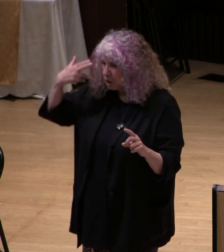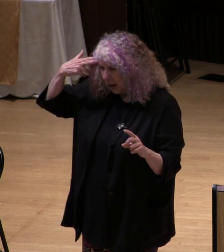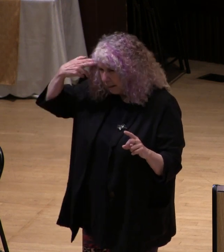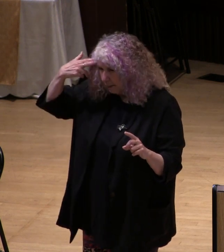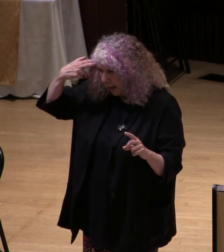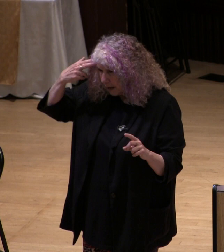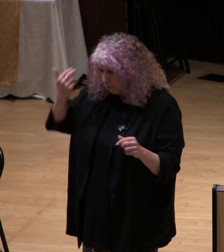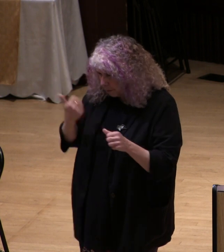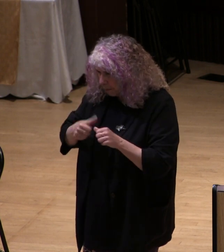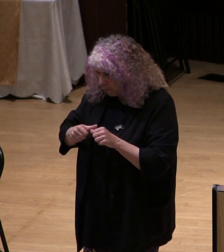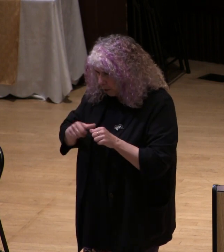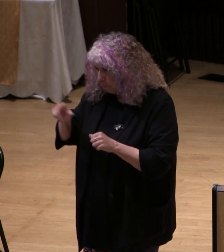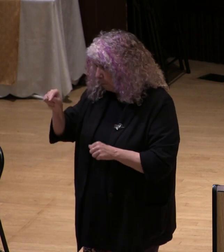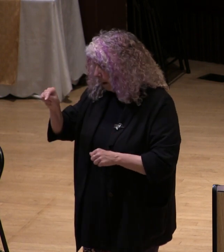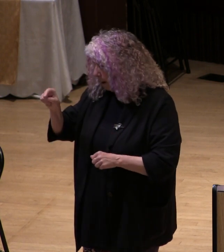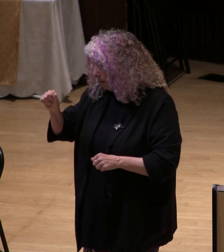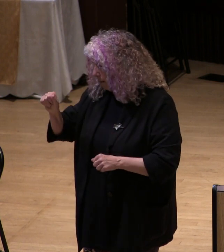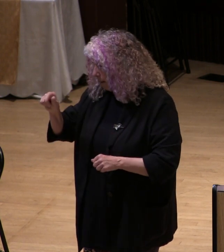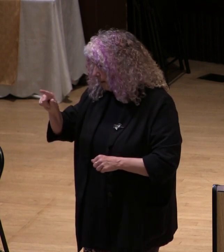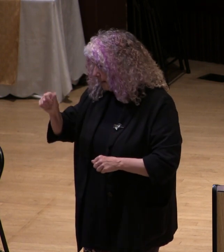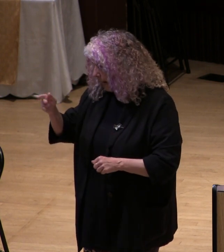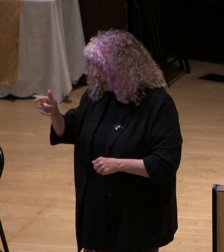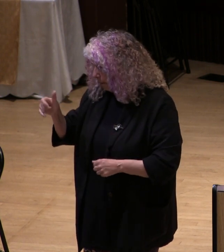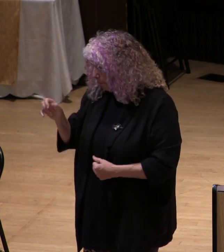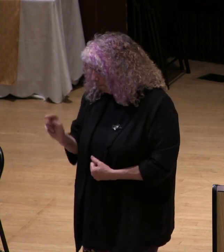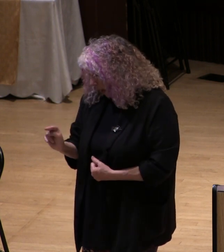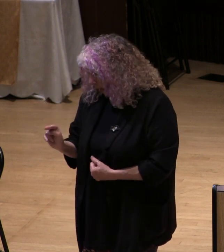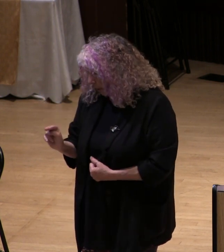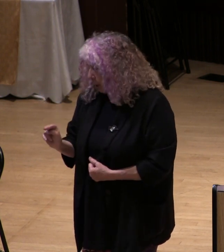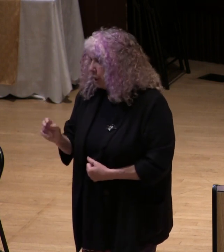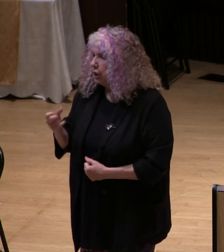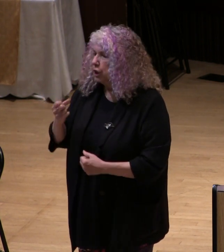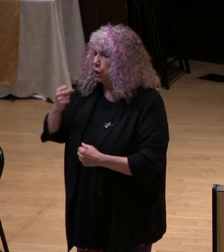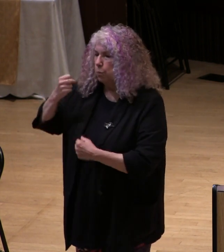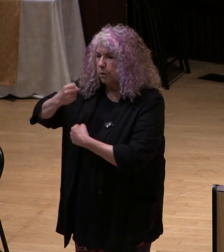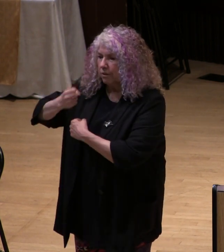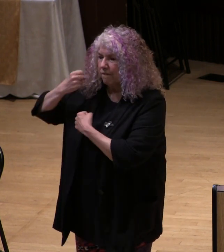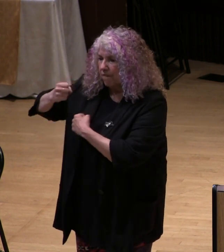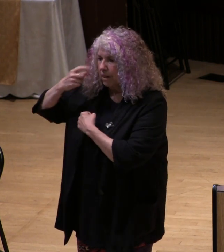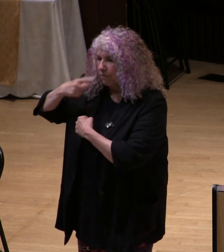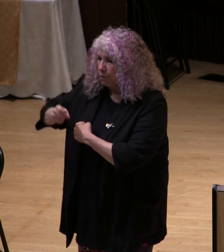by the Taliban for campaigning for the right for girls to go to school.